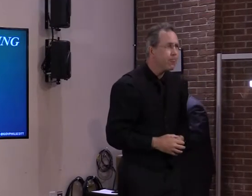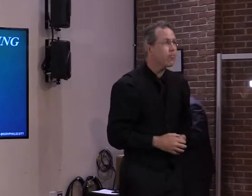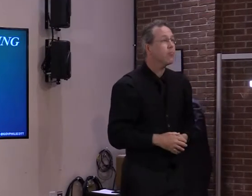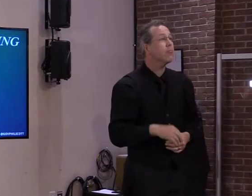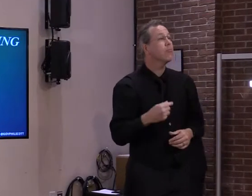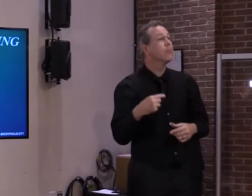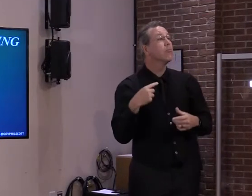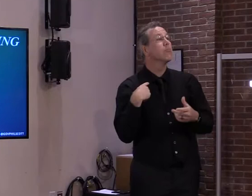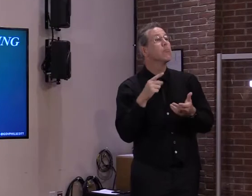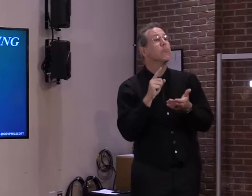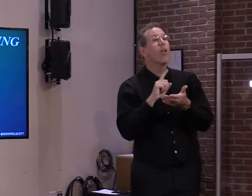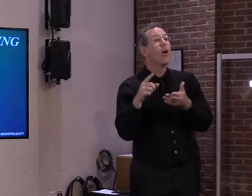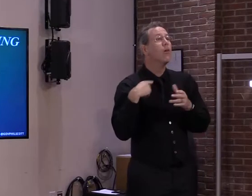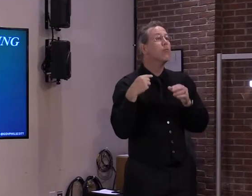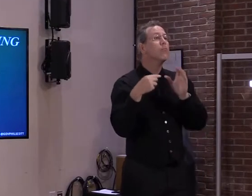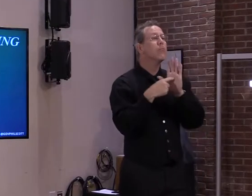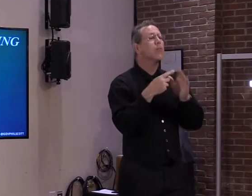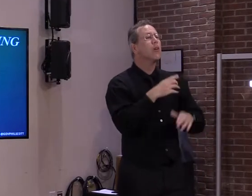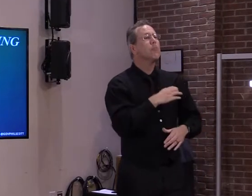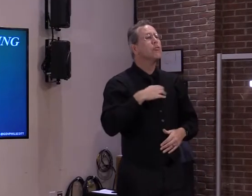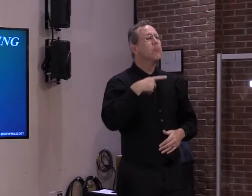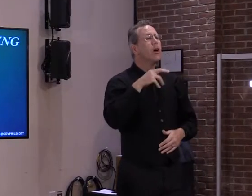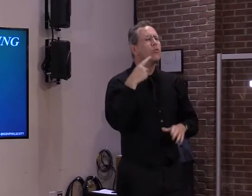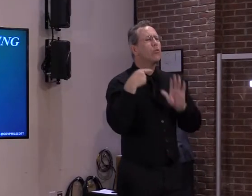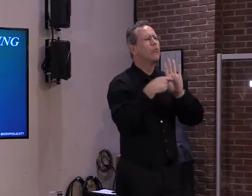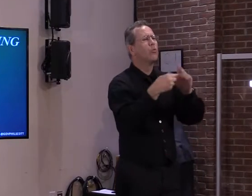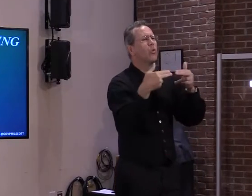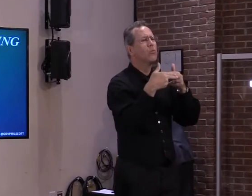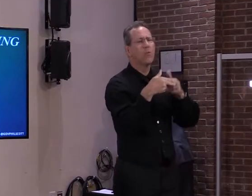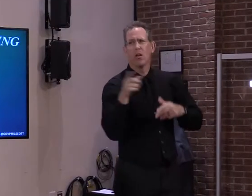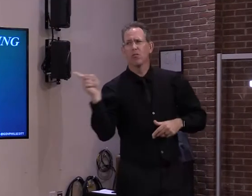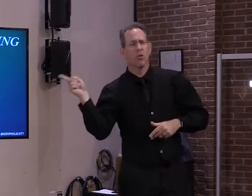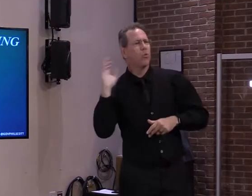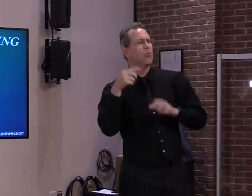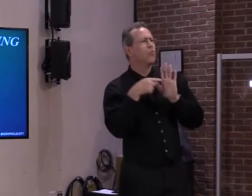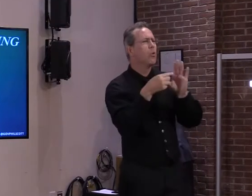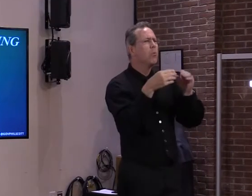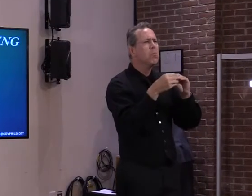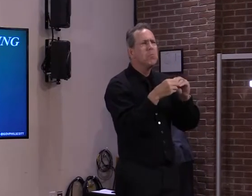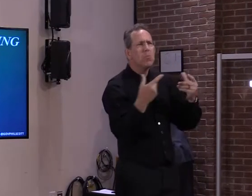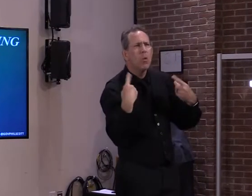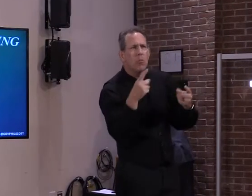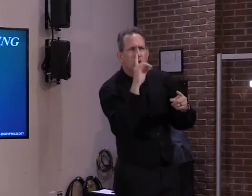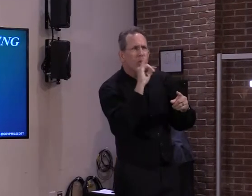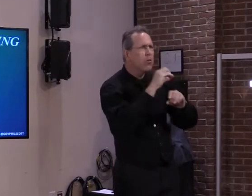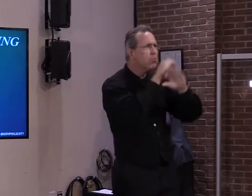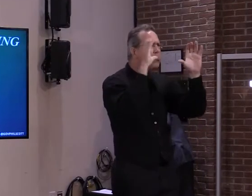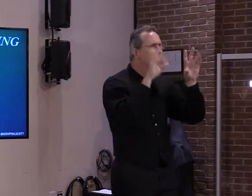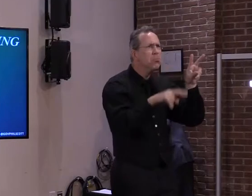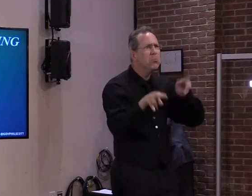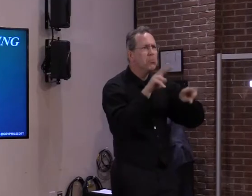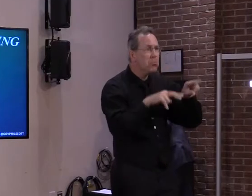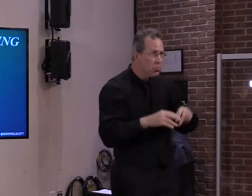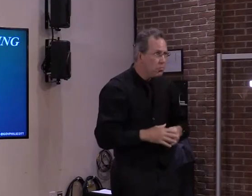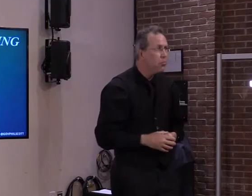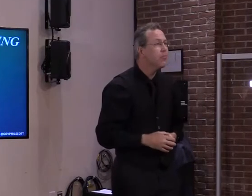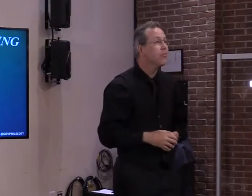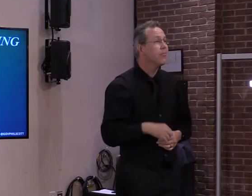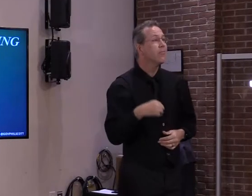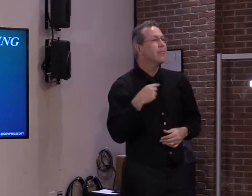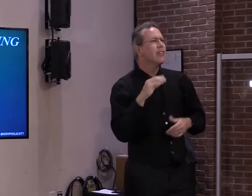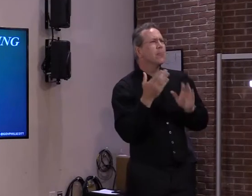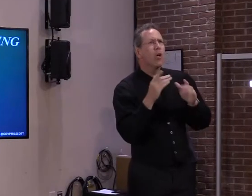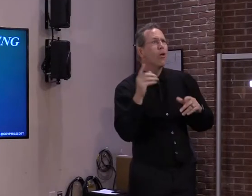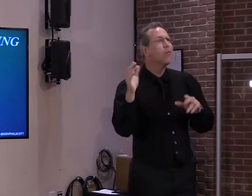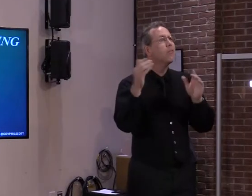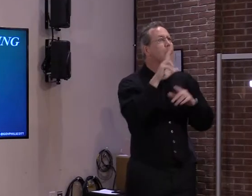Commissioner Pichek. As you'll see, Vermont and our region have made incredible progress, and we're now seeing numbers we haven't seen since